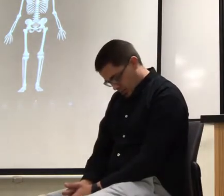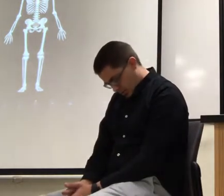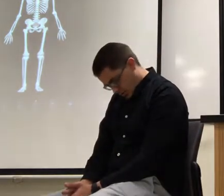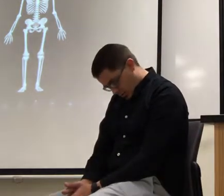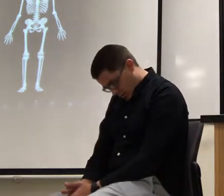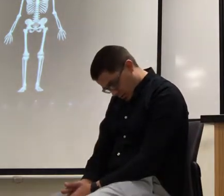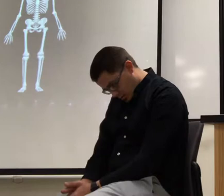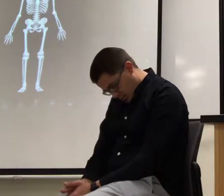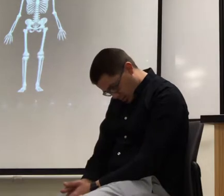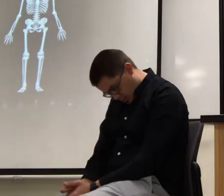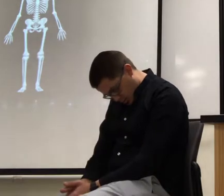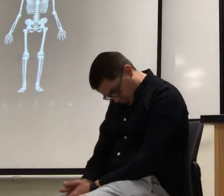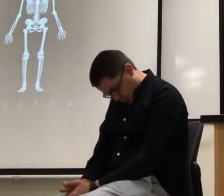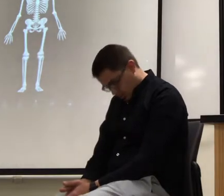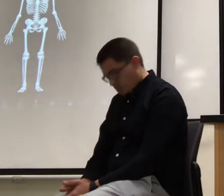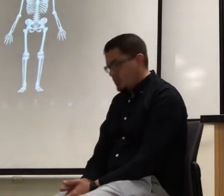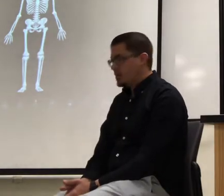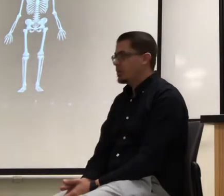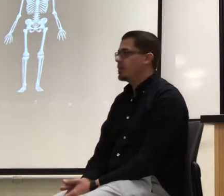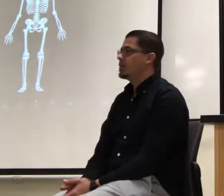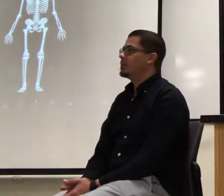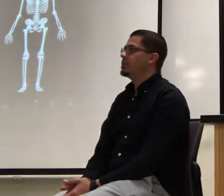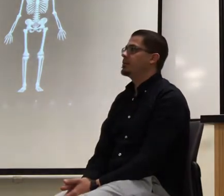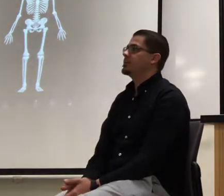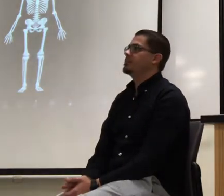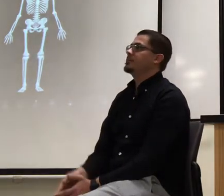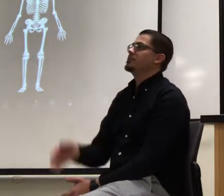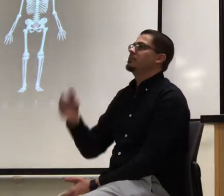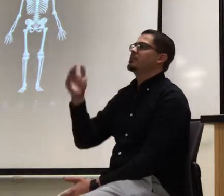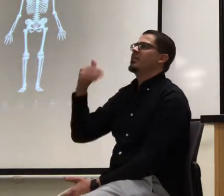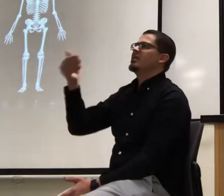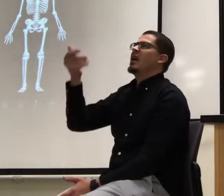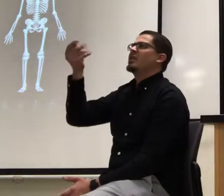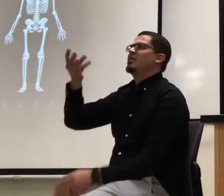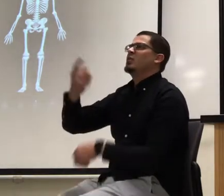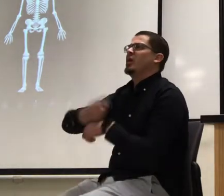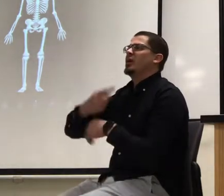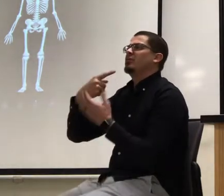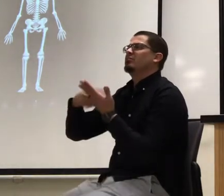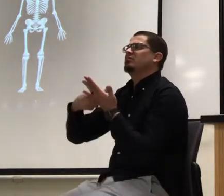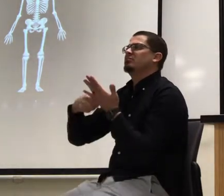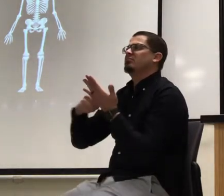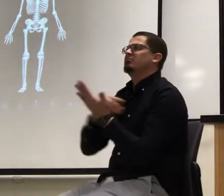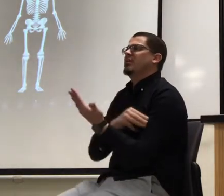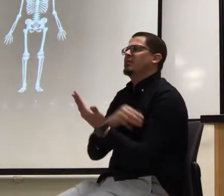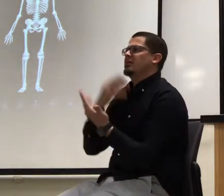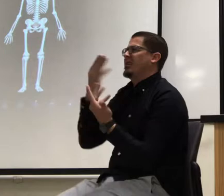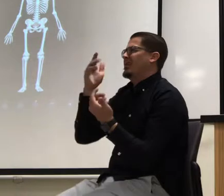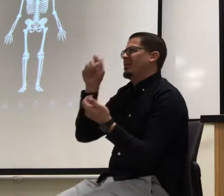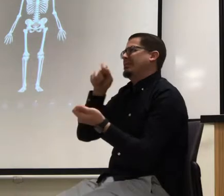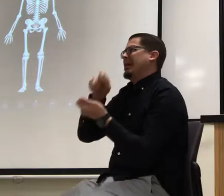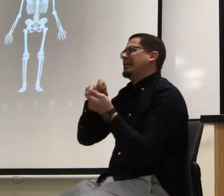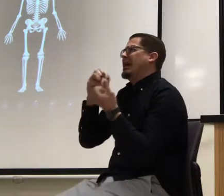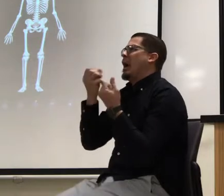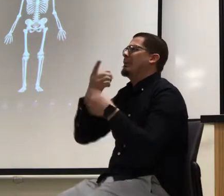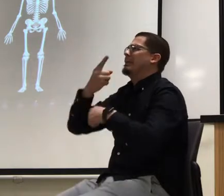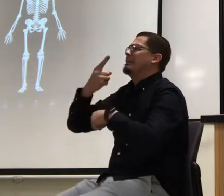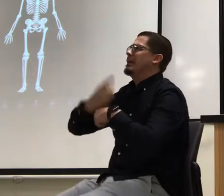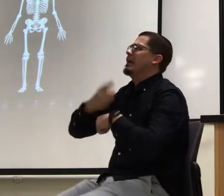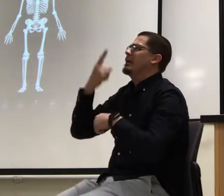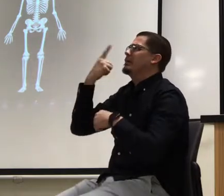Now today, in the next couple few days, as I go through muscles, I don't know exactly how long it's gonna take me to get through all of